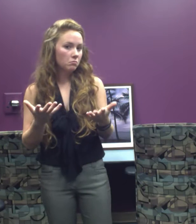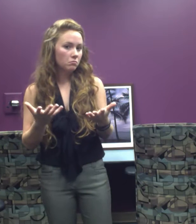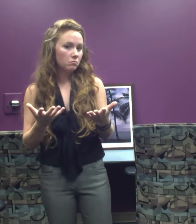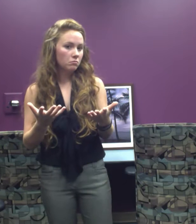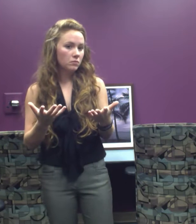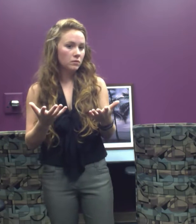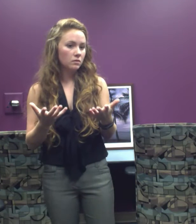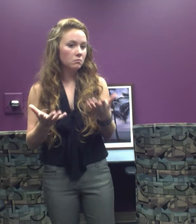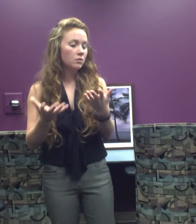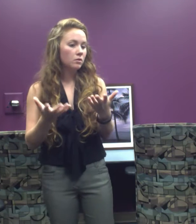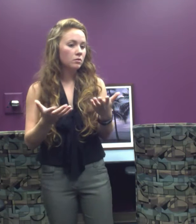below.